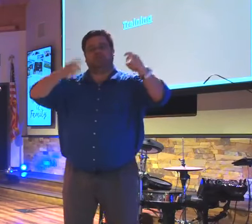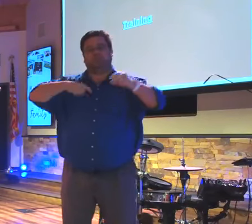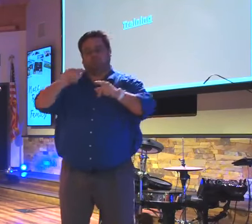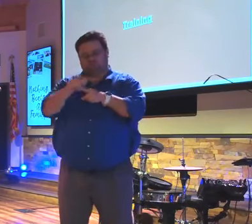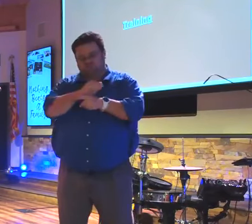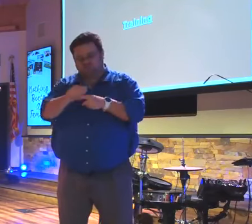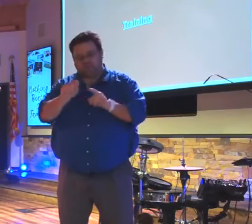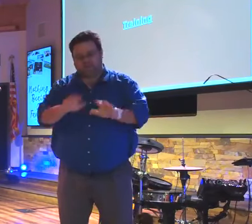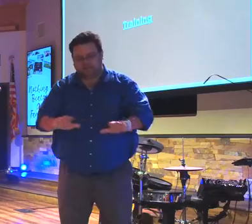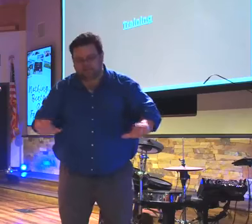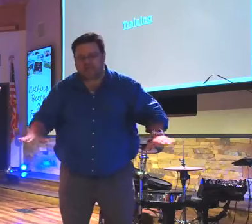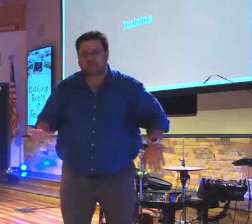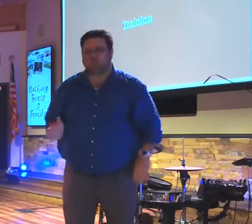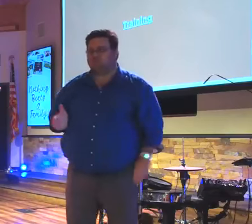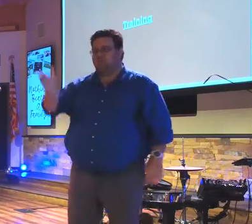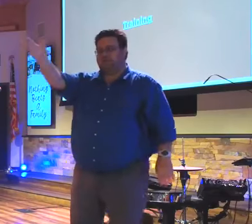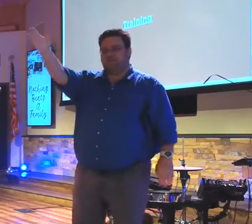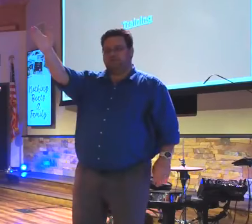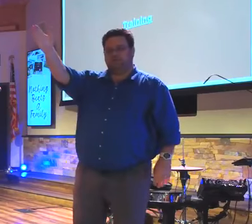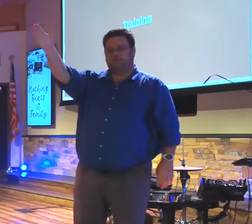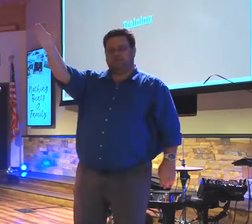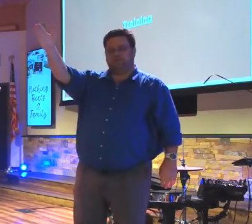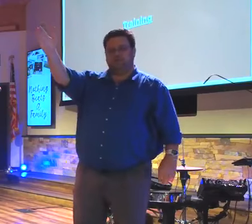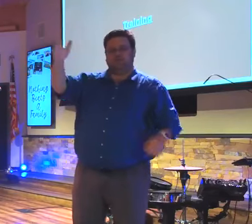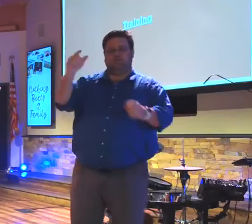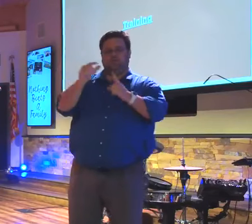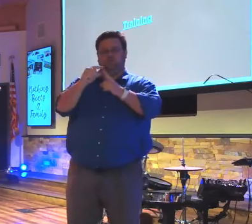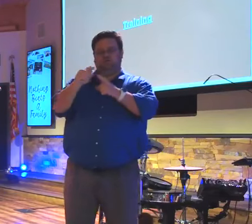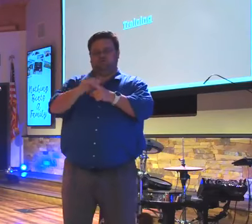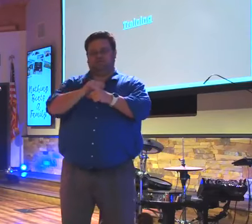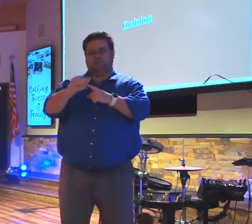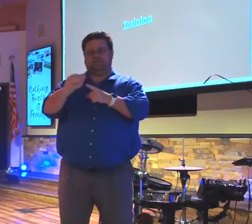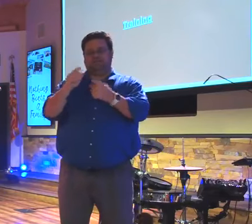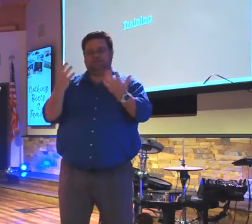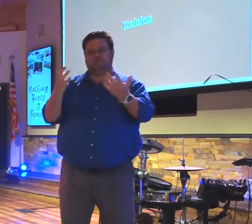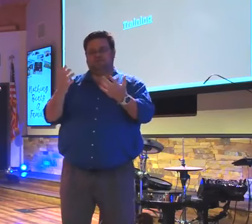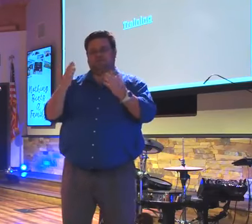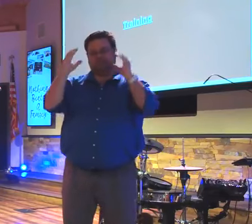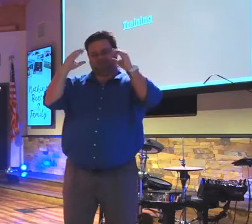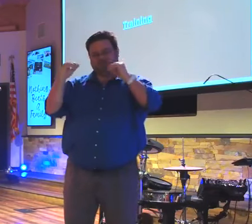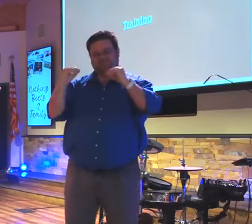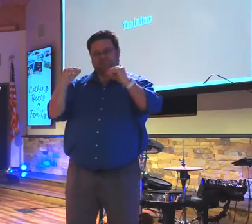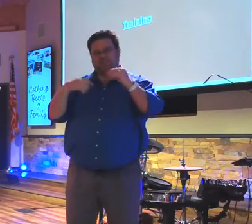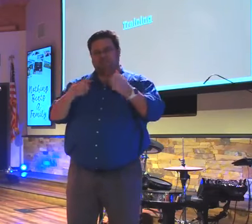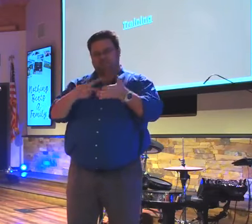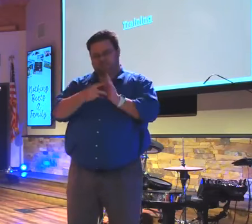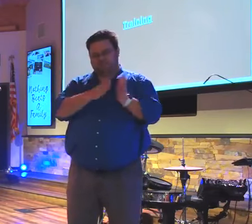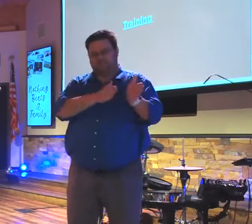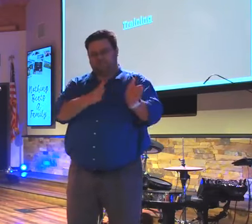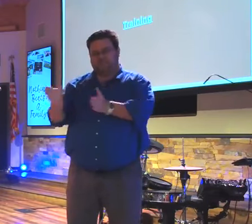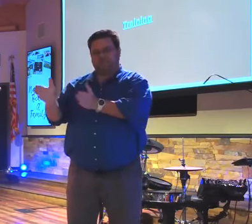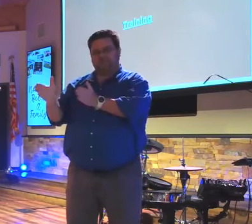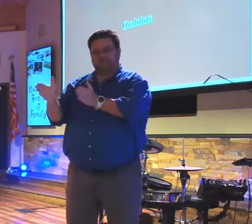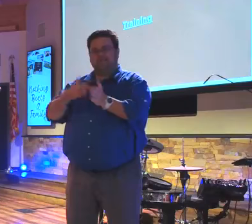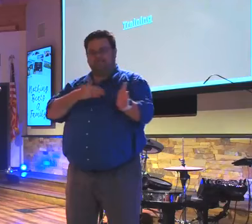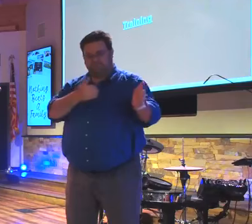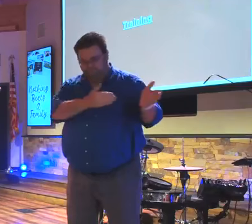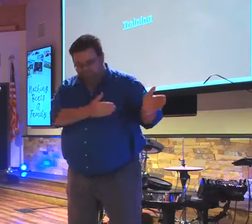a child in the way. So the word training indicates a plan, right? I'm training. I got a